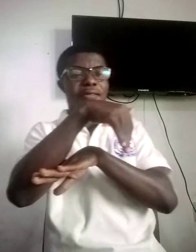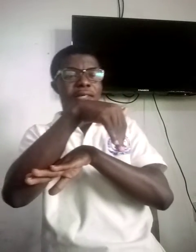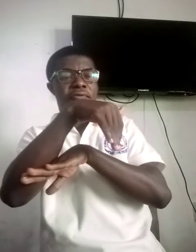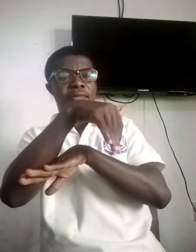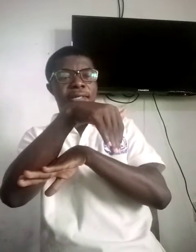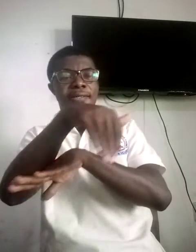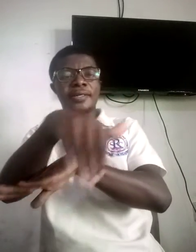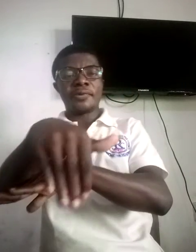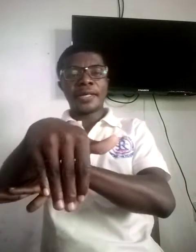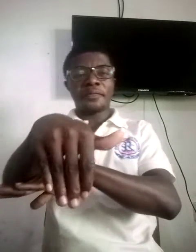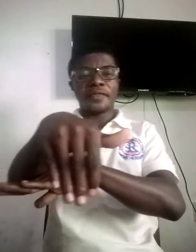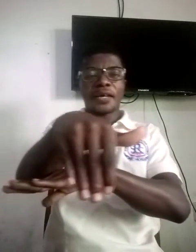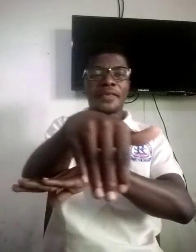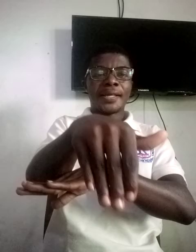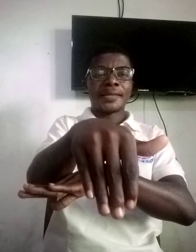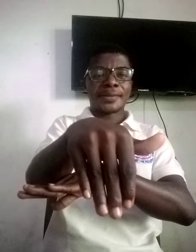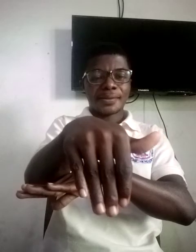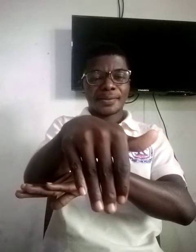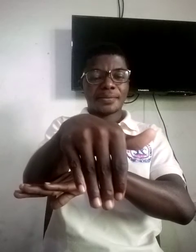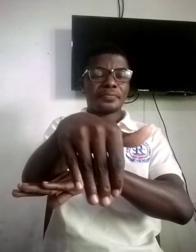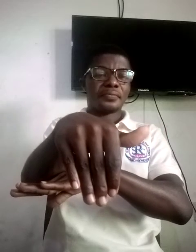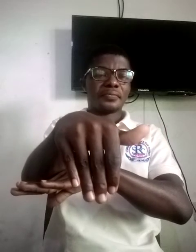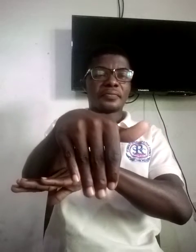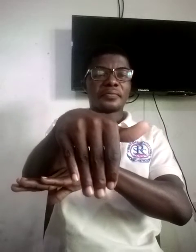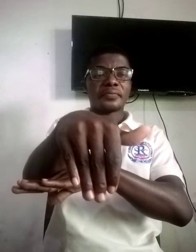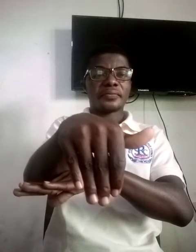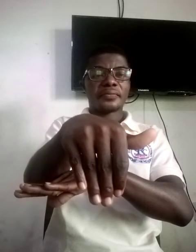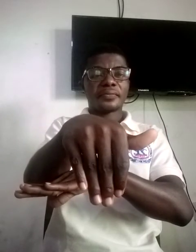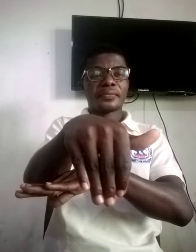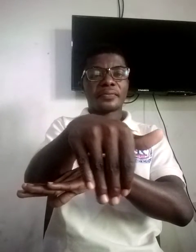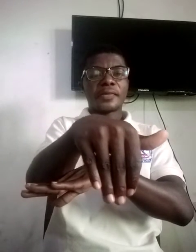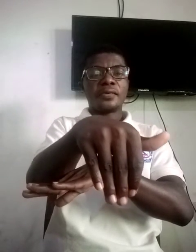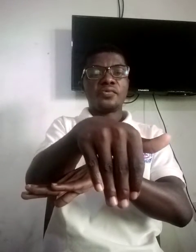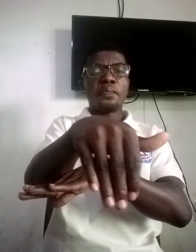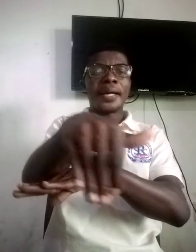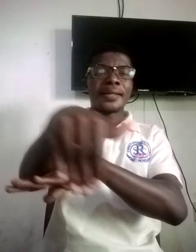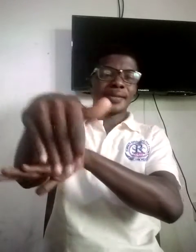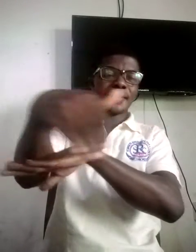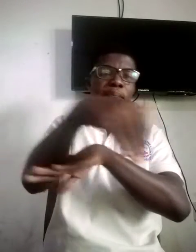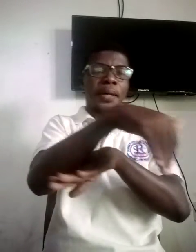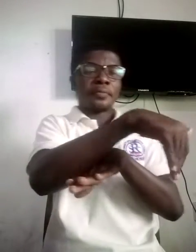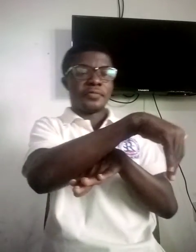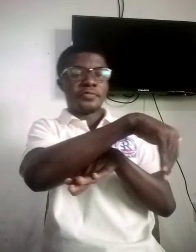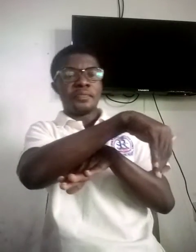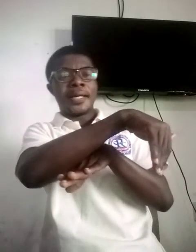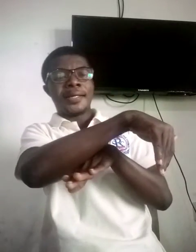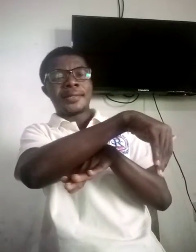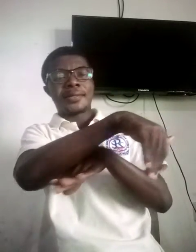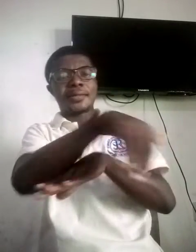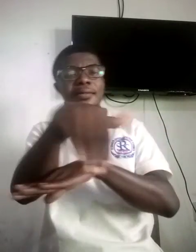As you can see the way I've done it. You bend the palm. You bend it.